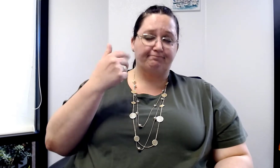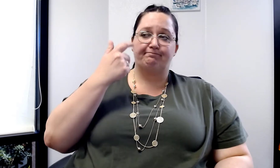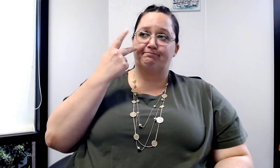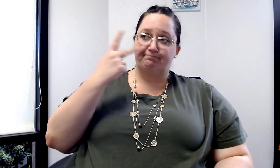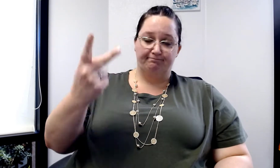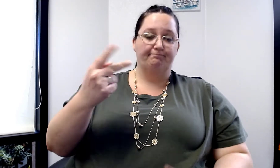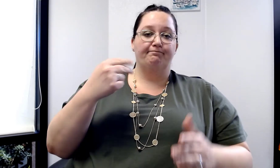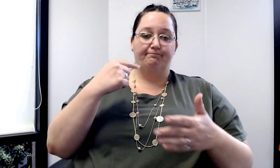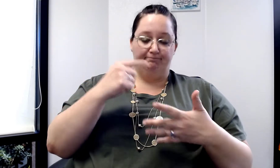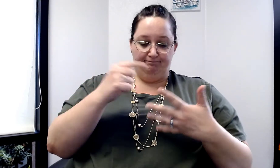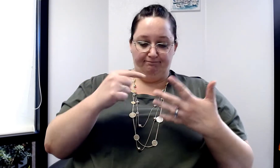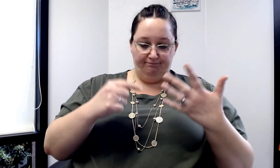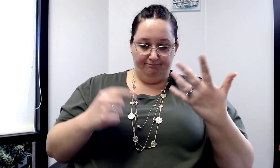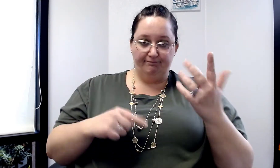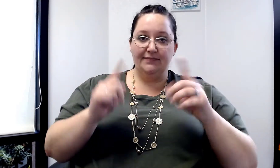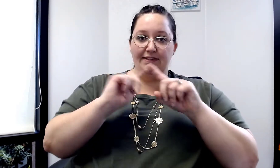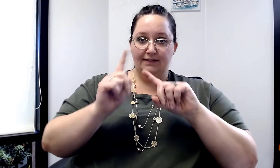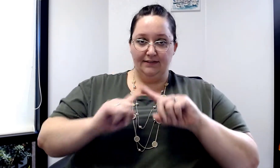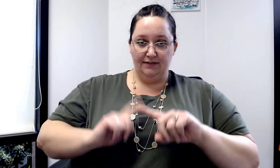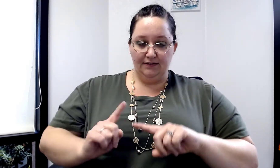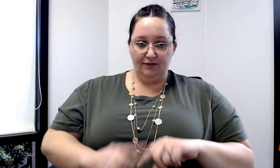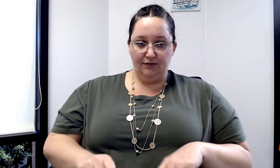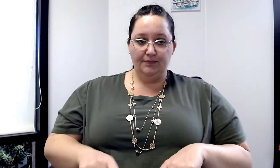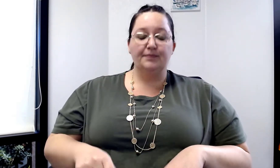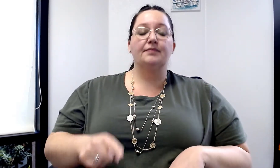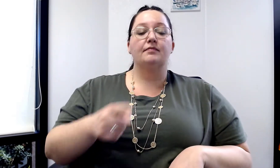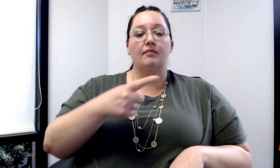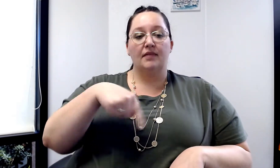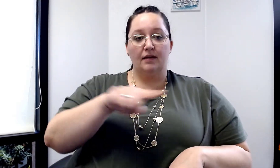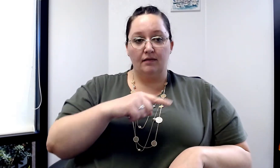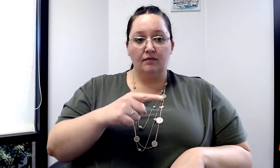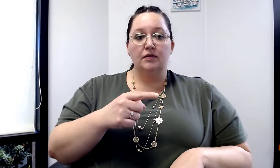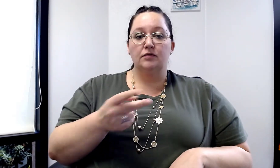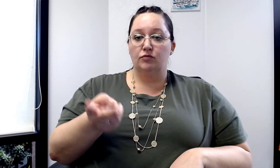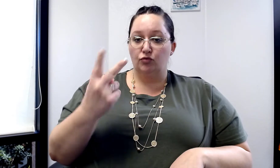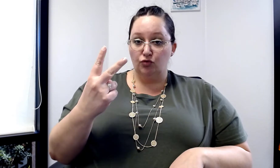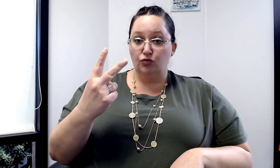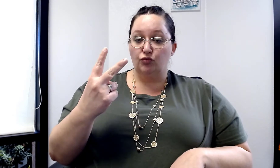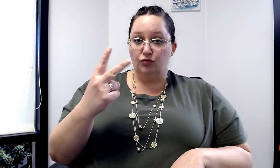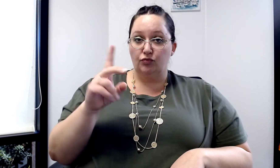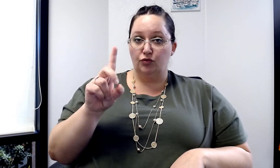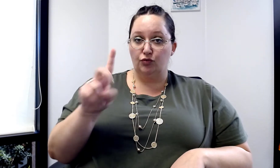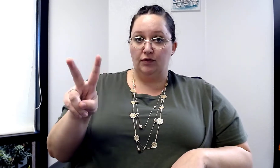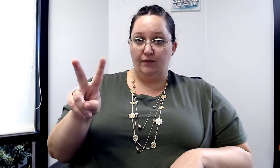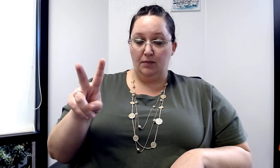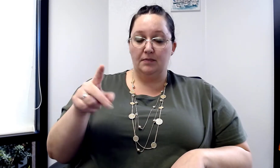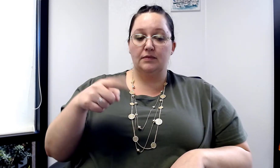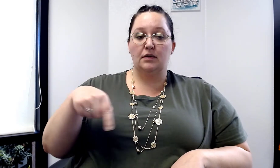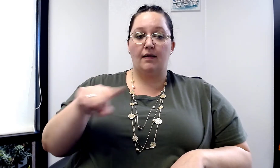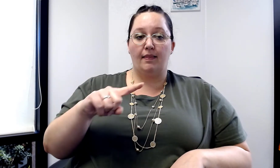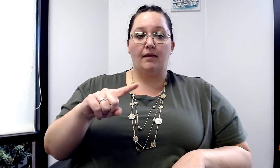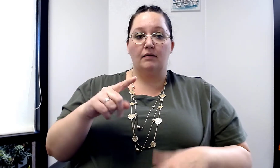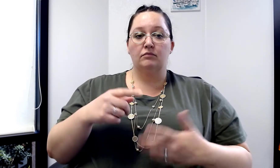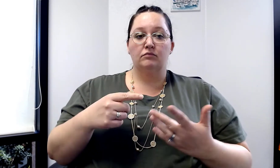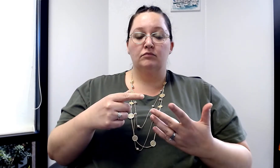We've learned directional verbs in the past. There are many different ones. These two directional verbs that we are going